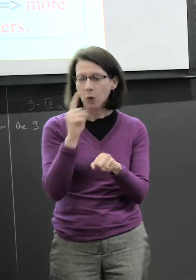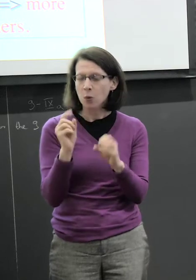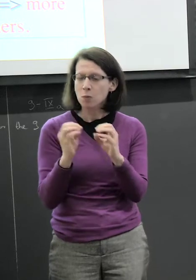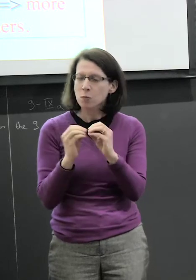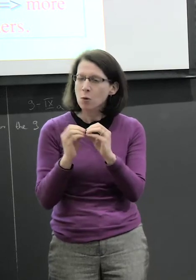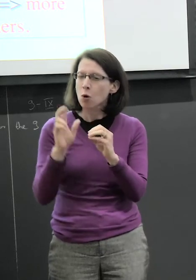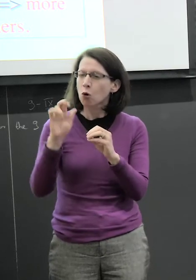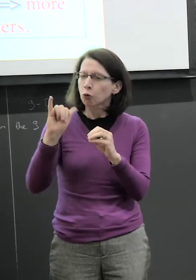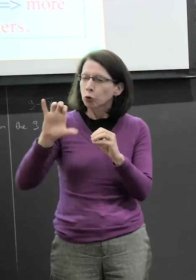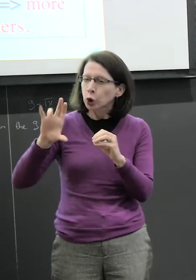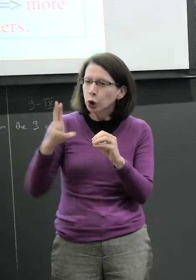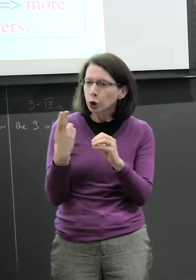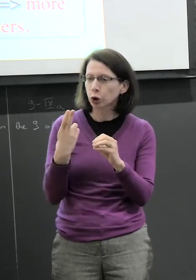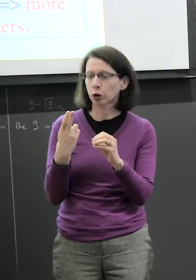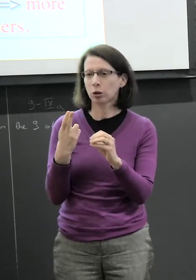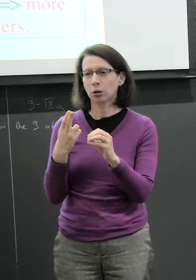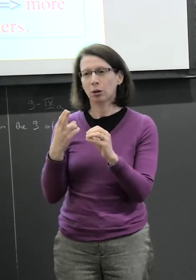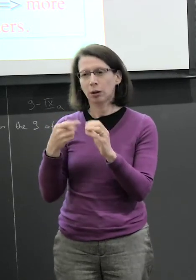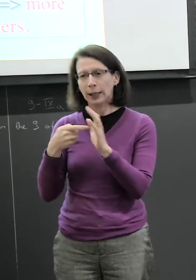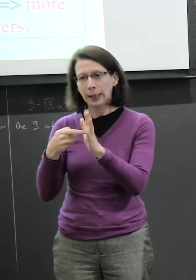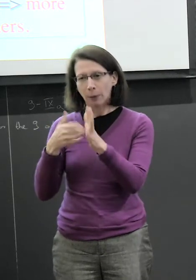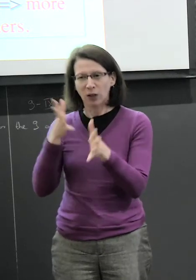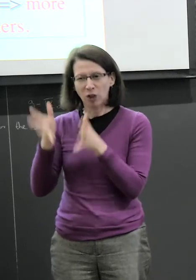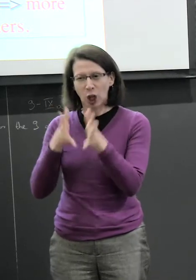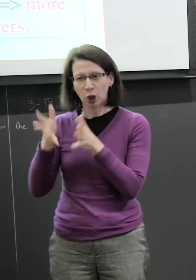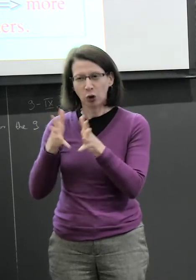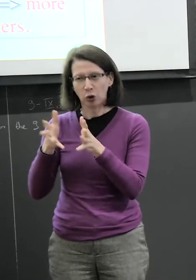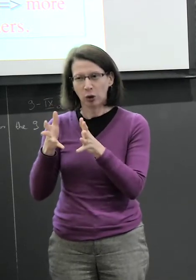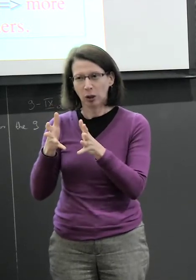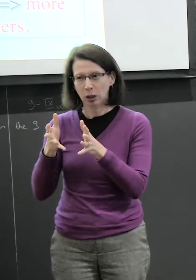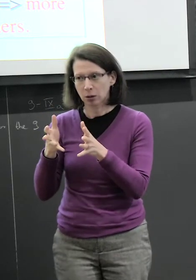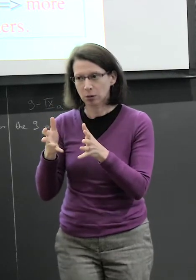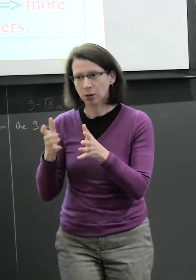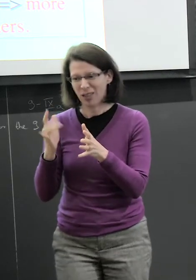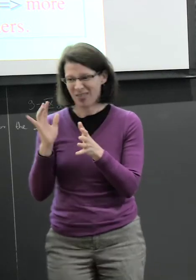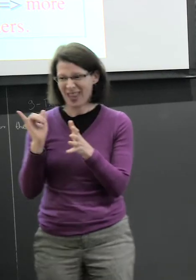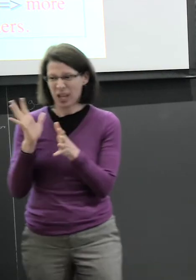richer gestural examples whose contribution to meaning